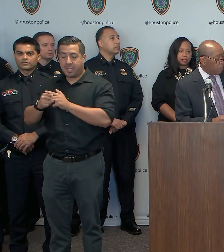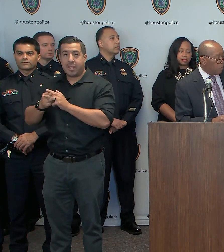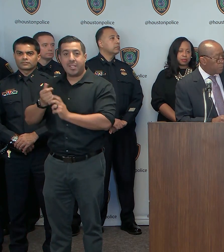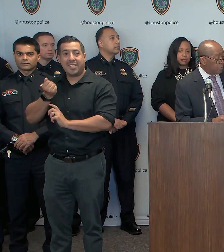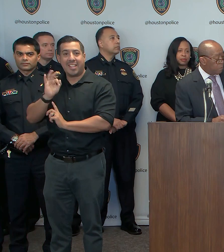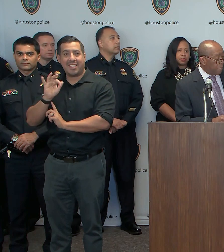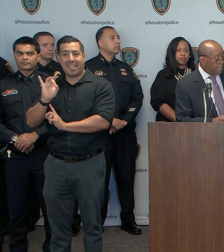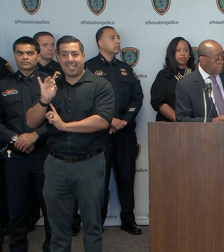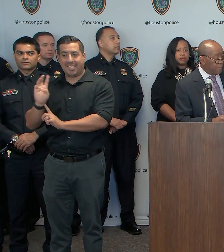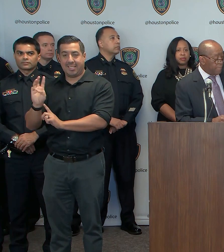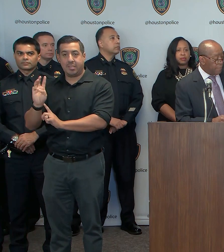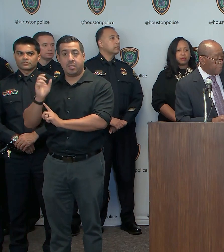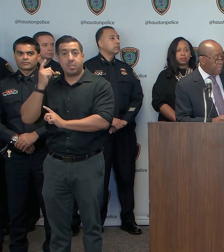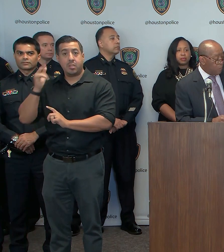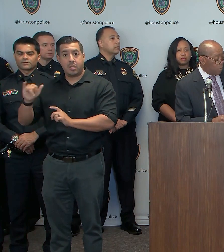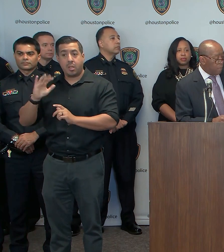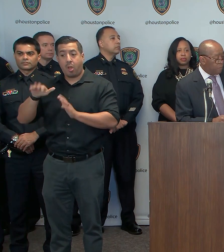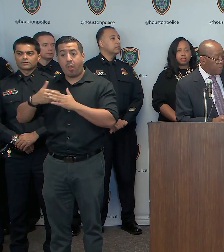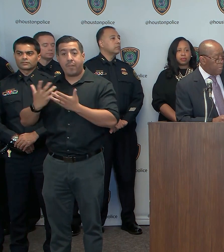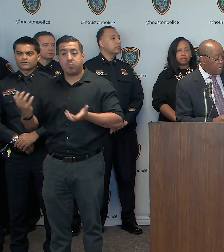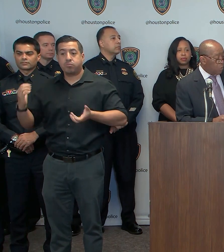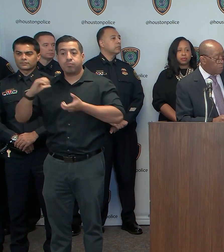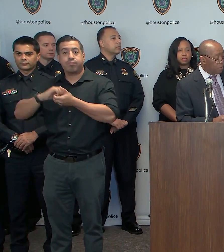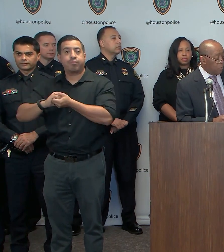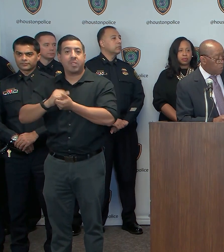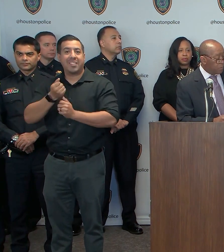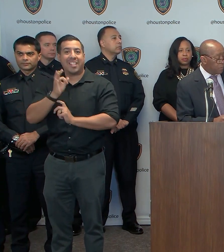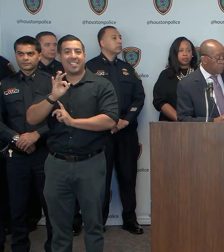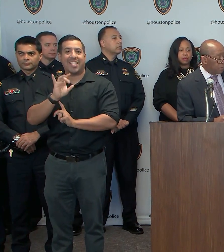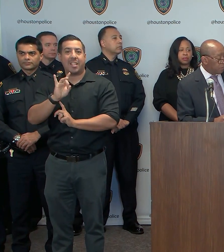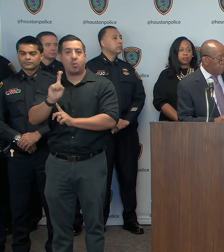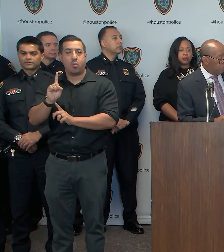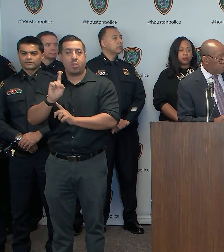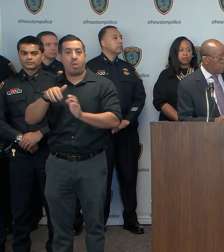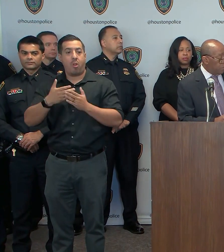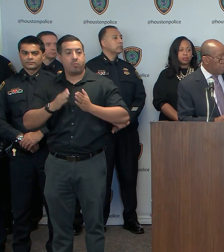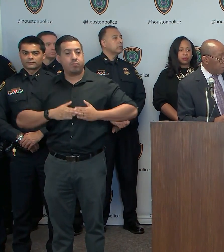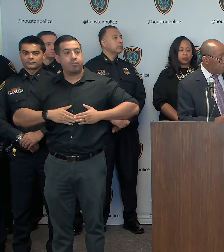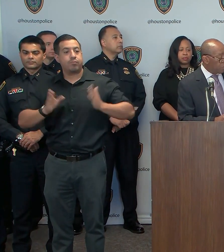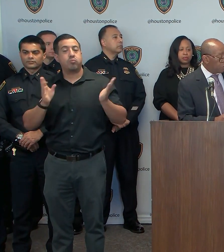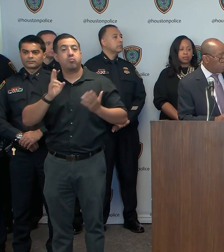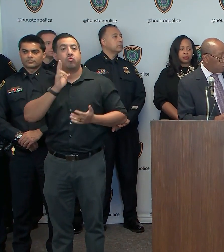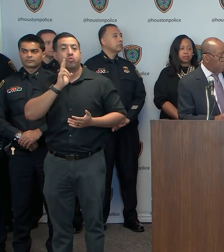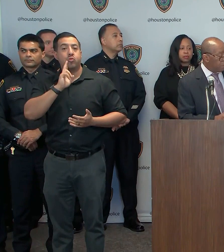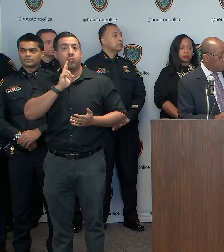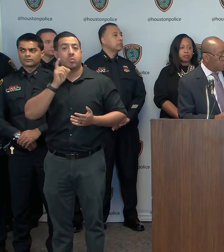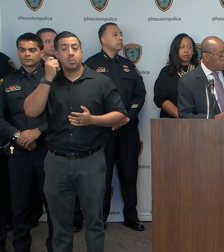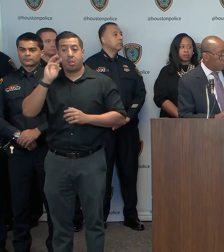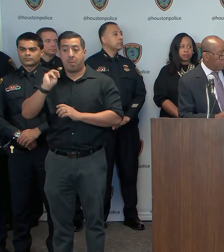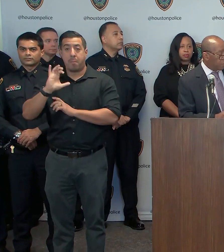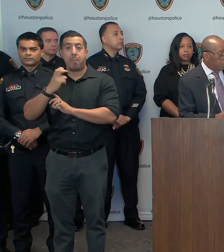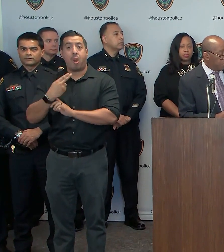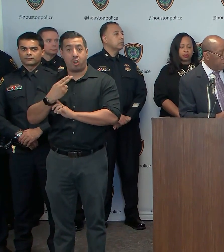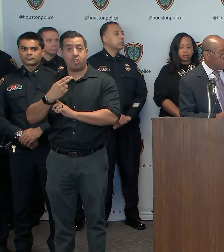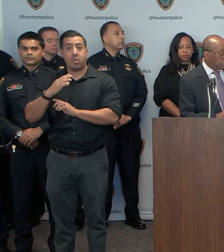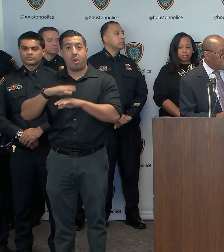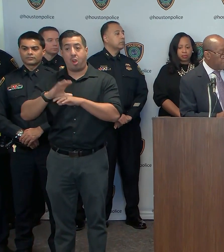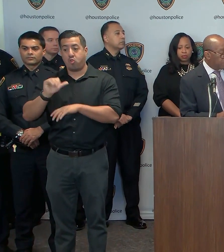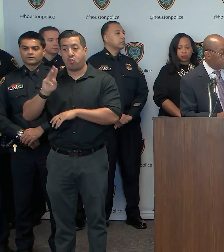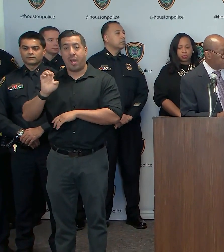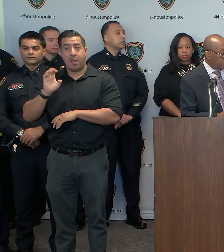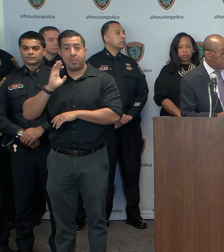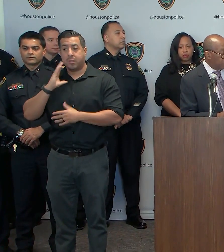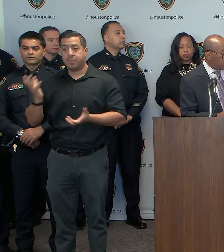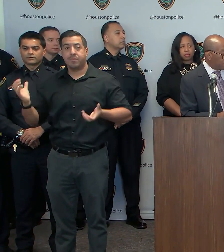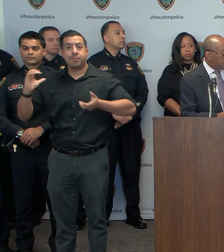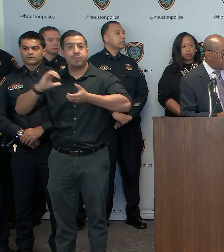The program was combined in 1991 and open to all citizens of Houston. March on Crime, Lucha contra el Crimen is designed